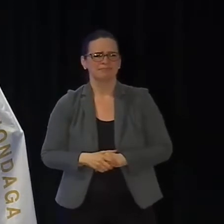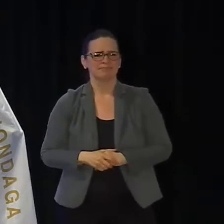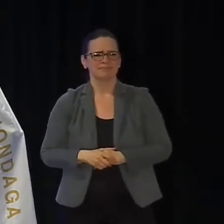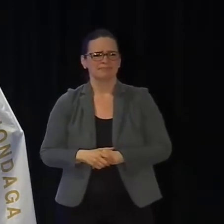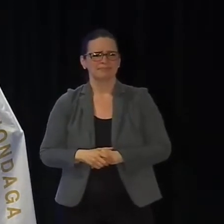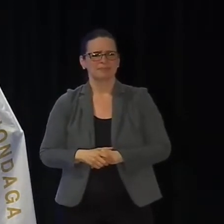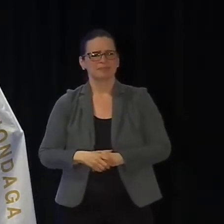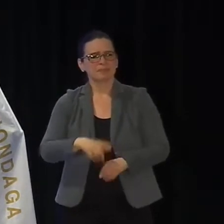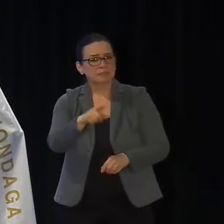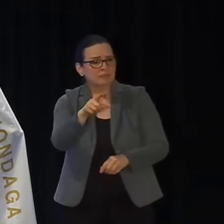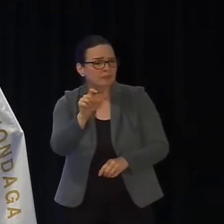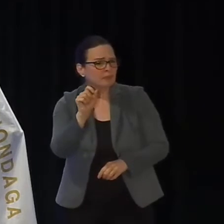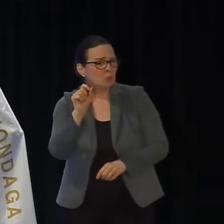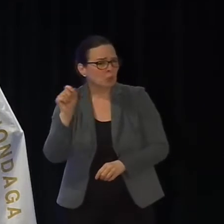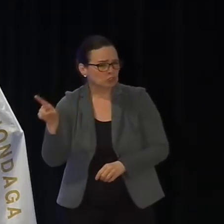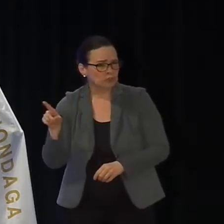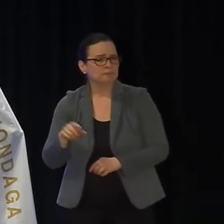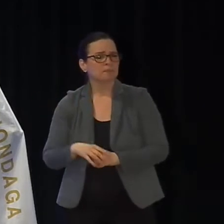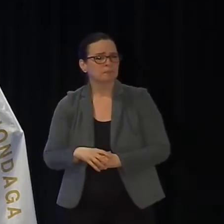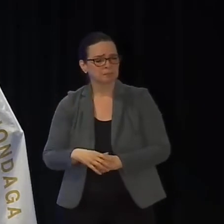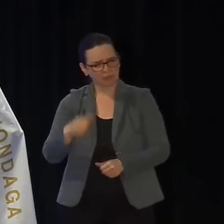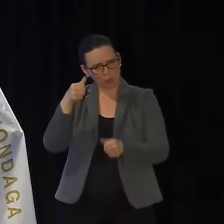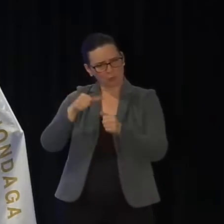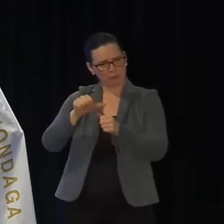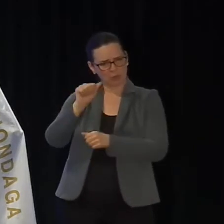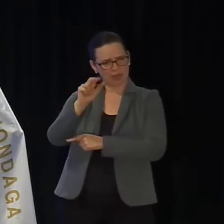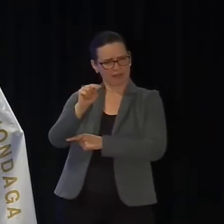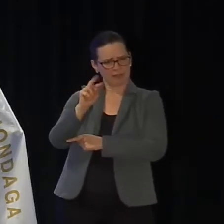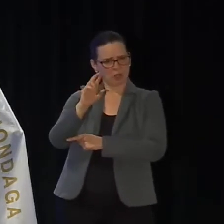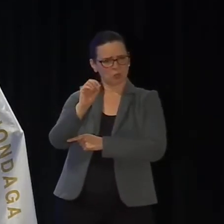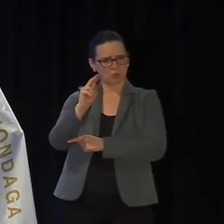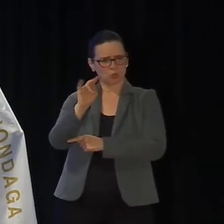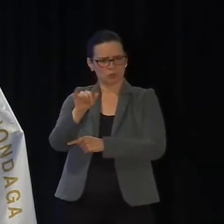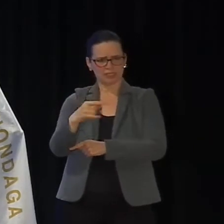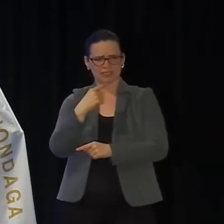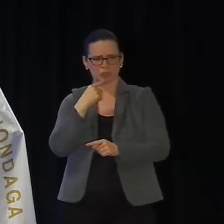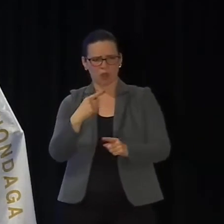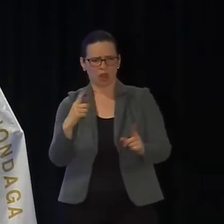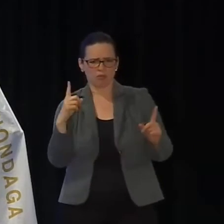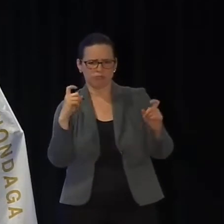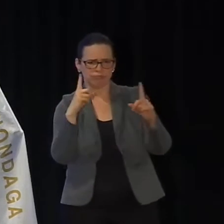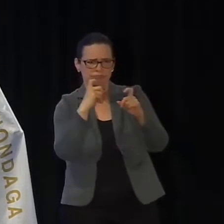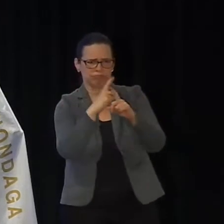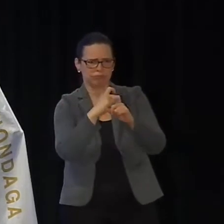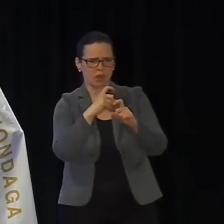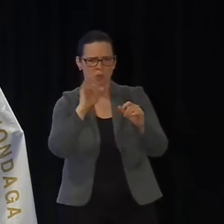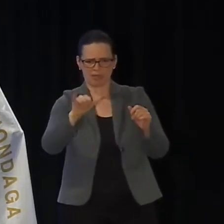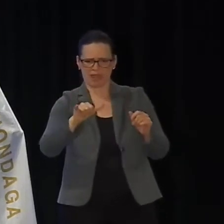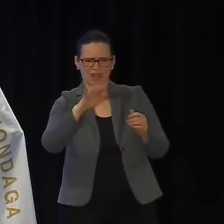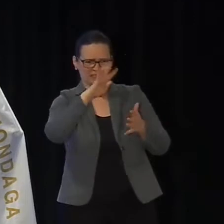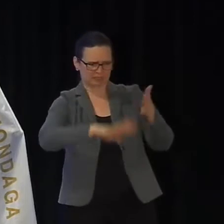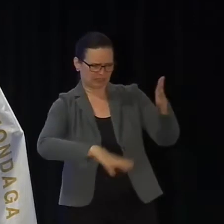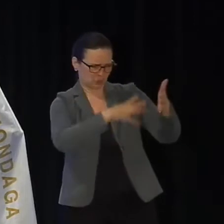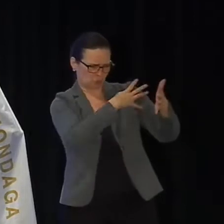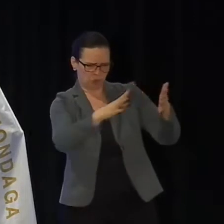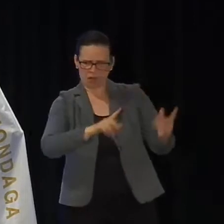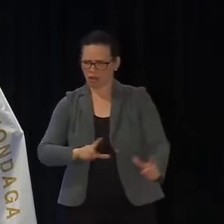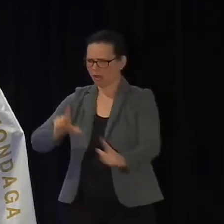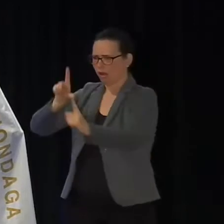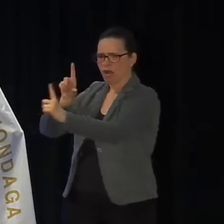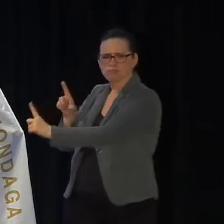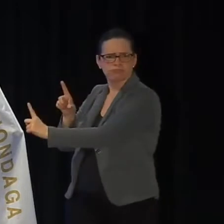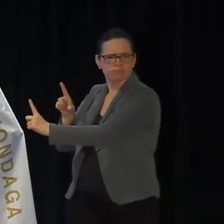the very complex testing schedule. Can you use a similar infrastructure to kind of repeat that